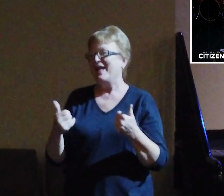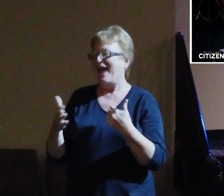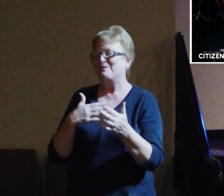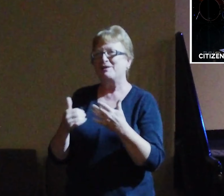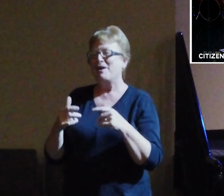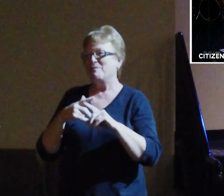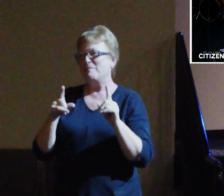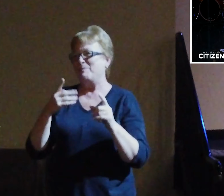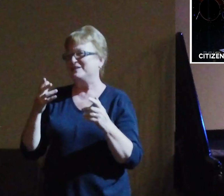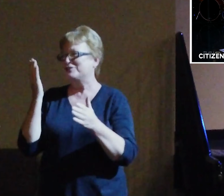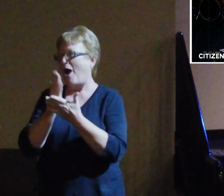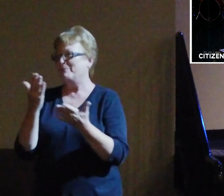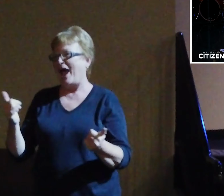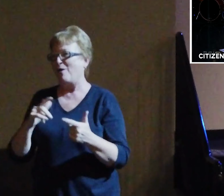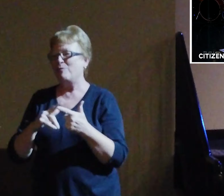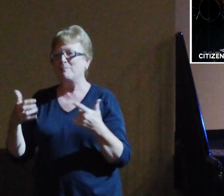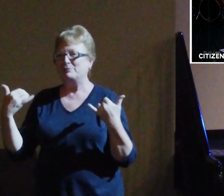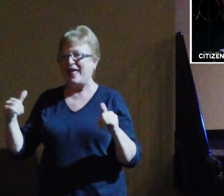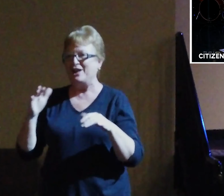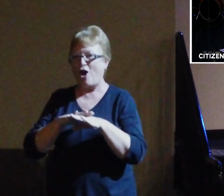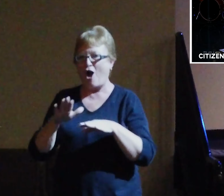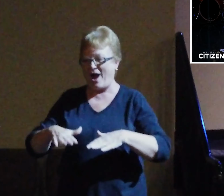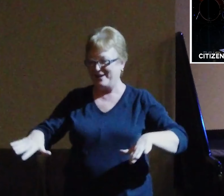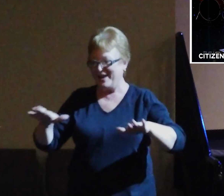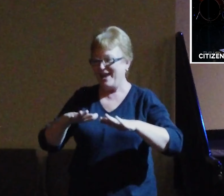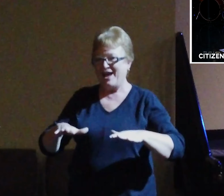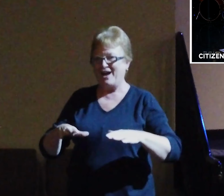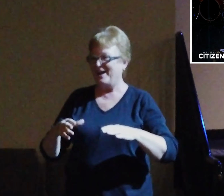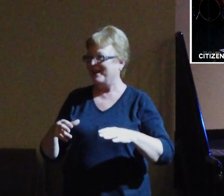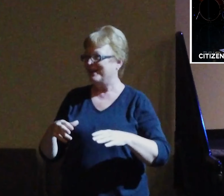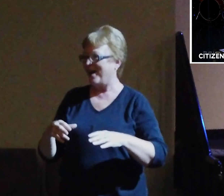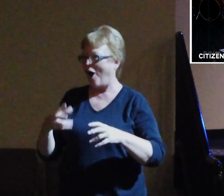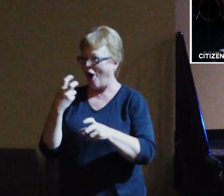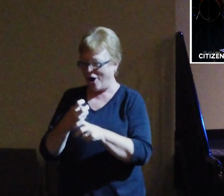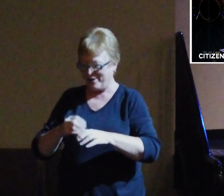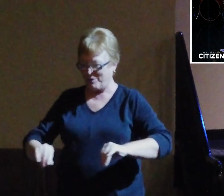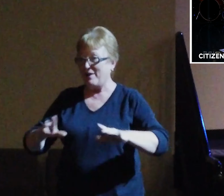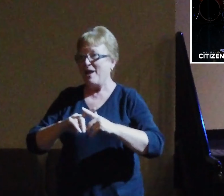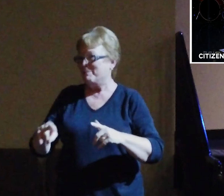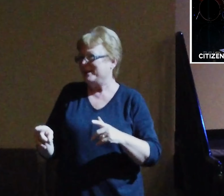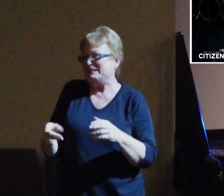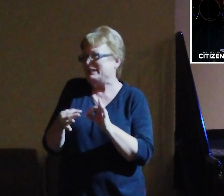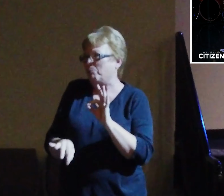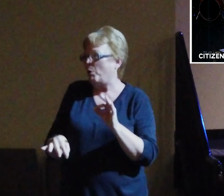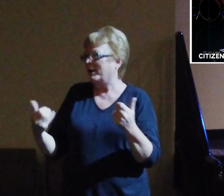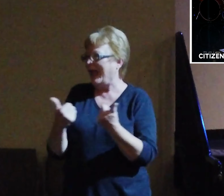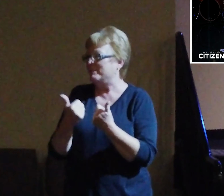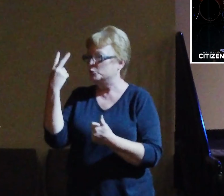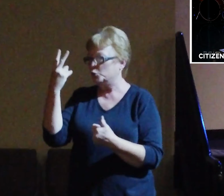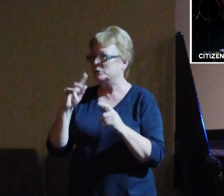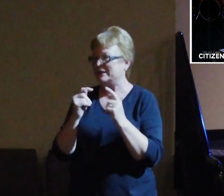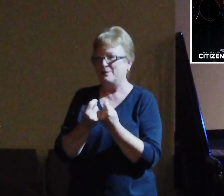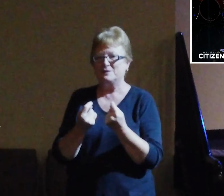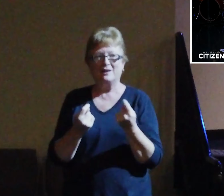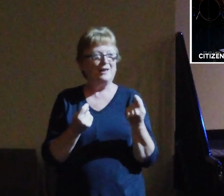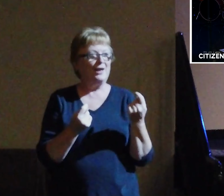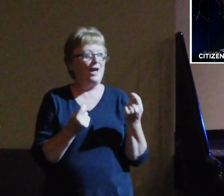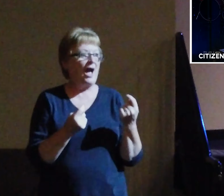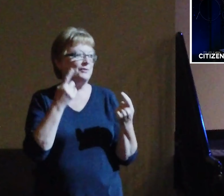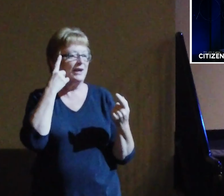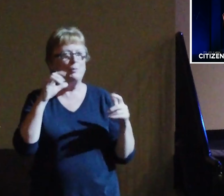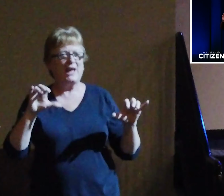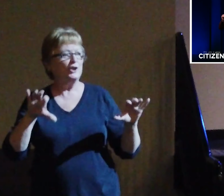Well, okay, we played on asphalt, so it was even more dangerous. But the game was pretty simple. It consisted of two teams. I was going to say we could